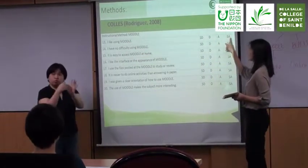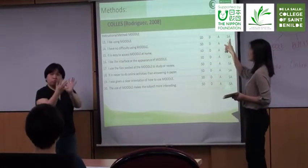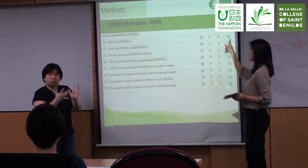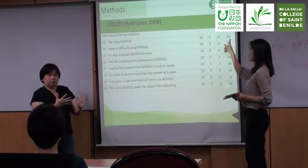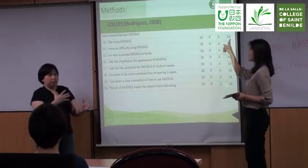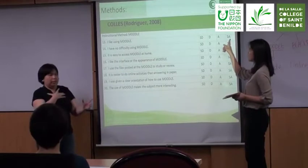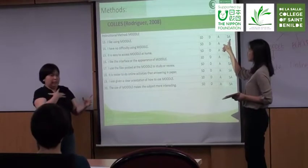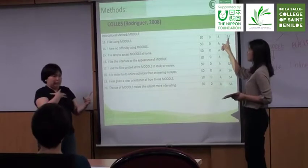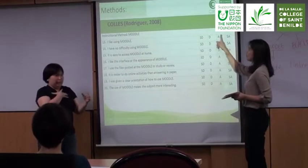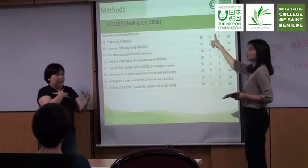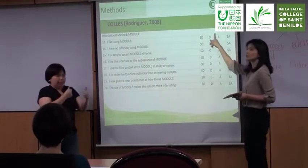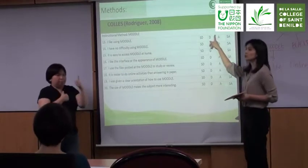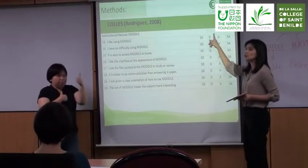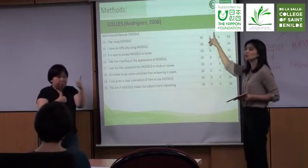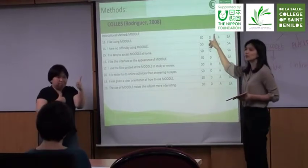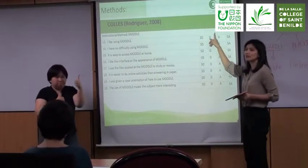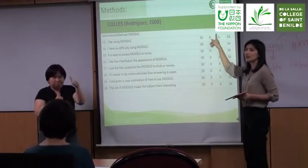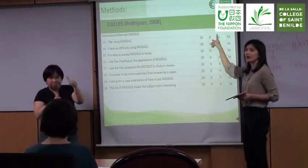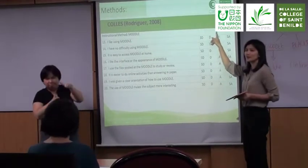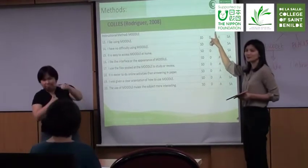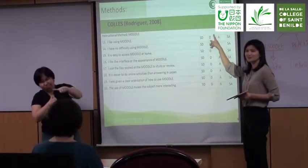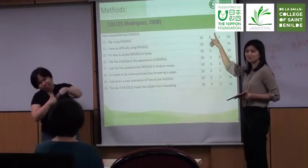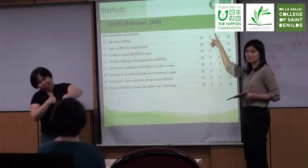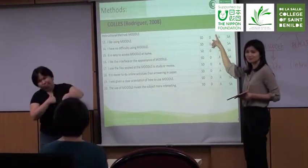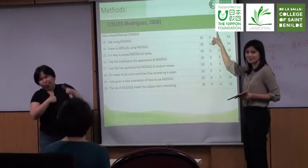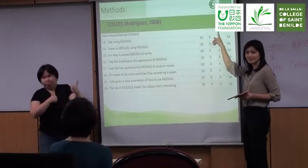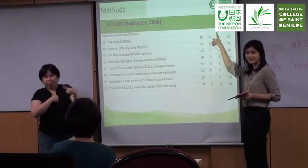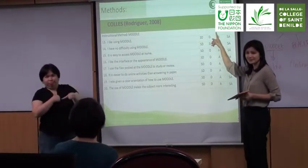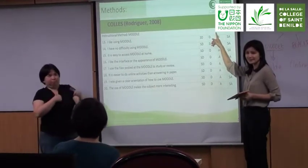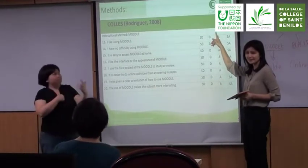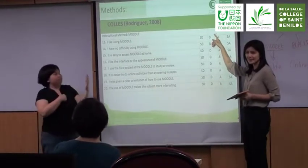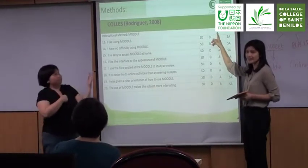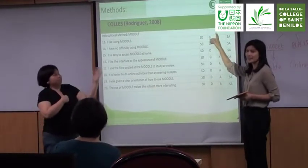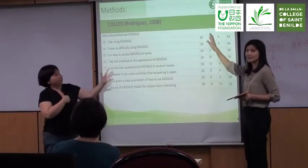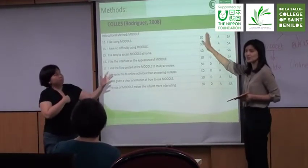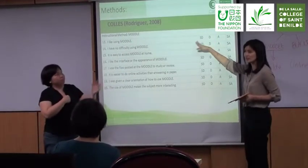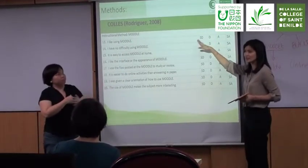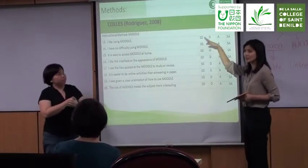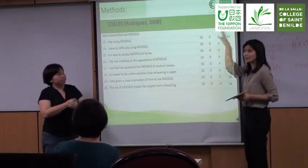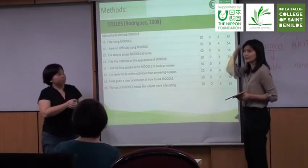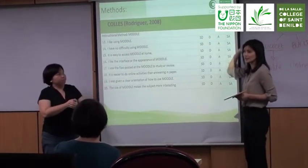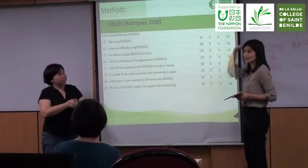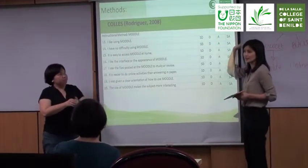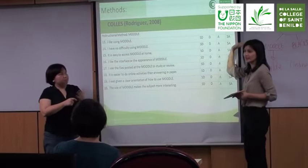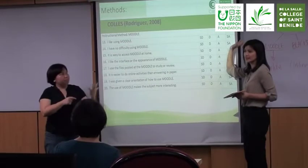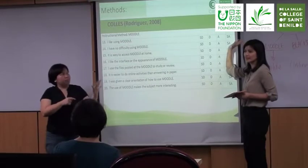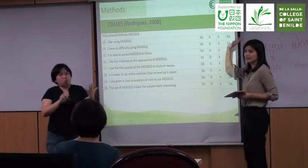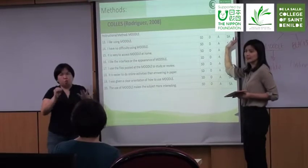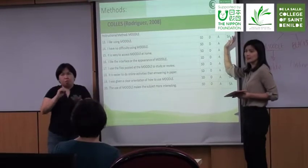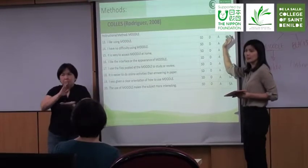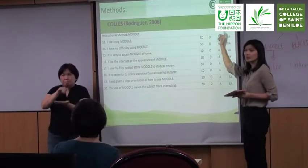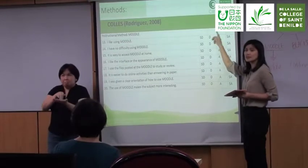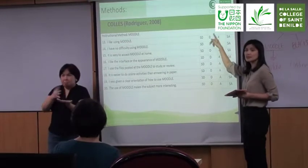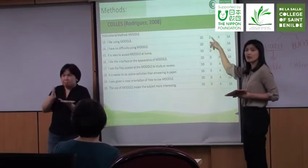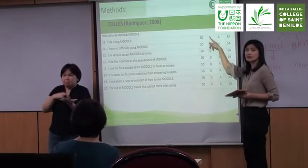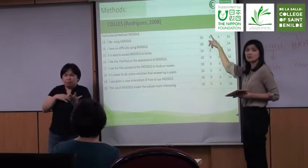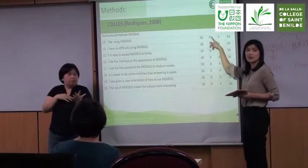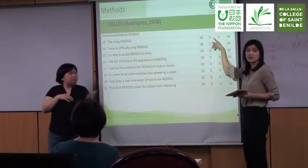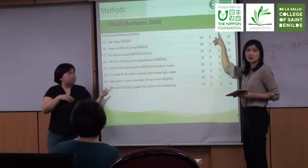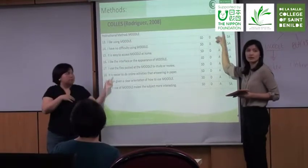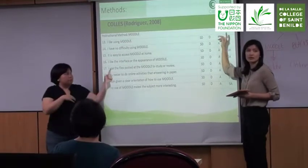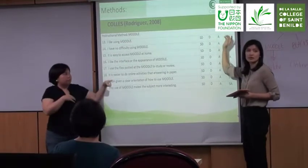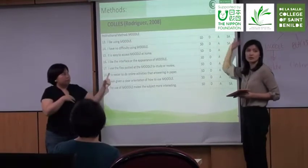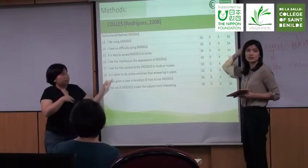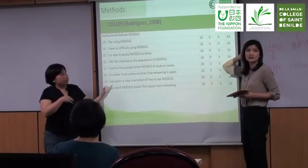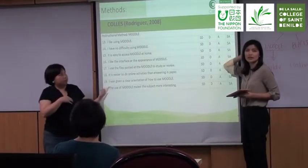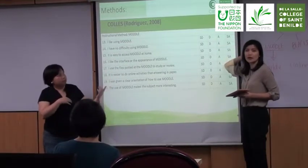agree, or strongly agree. There's no neutral ground. It's either they disagree or disagree. Because it's hard to